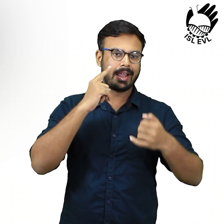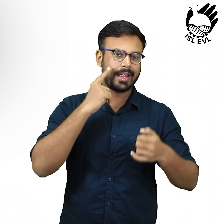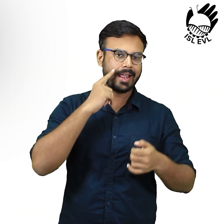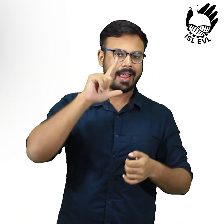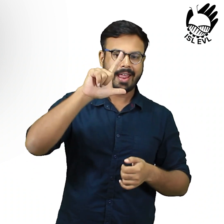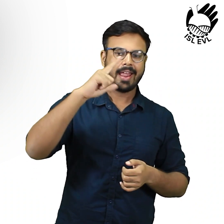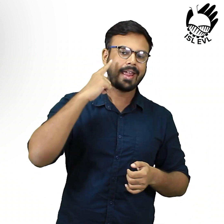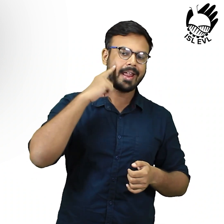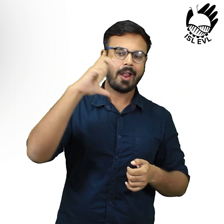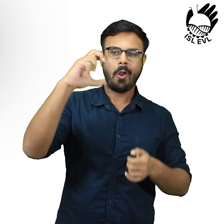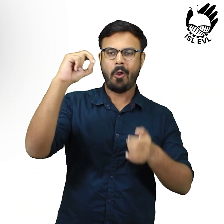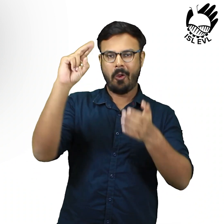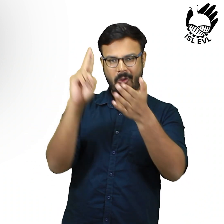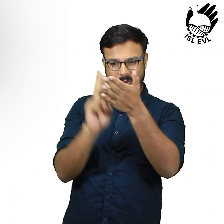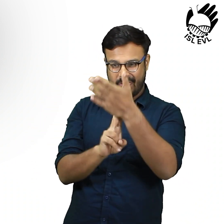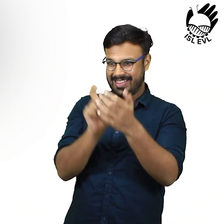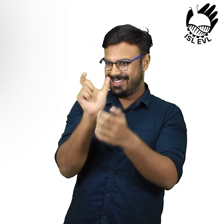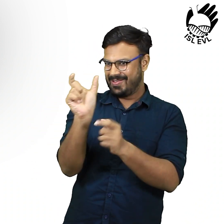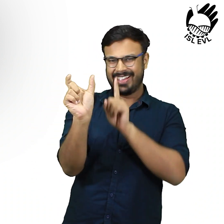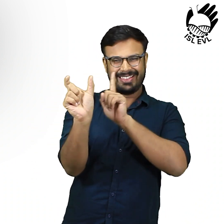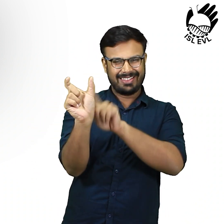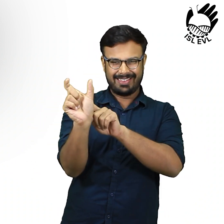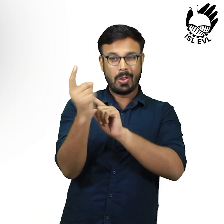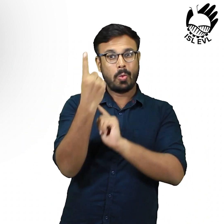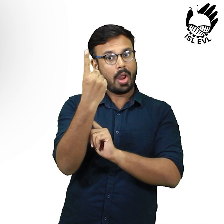liquids, solvents, than they are in cold liquids.